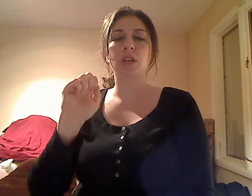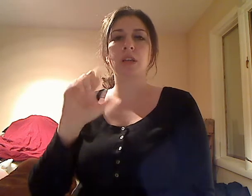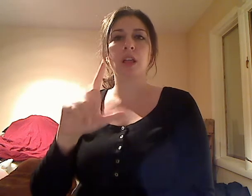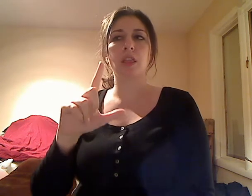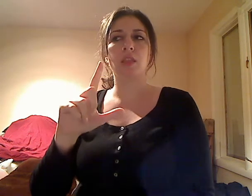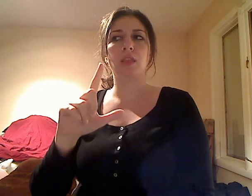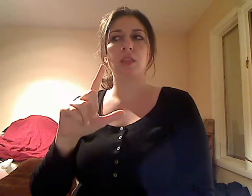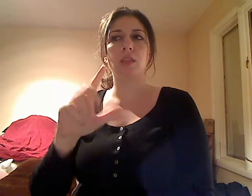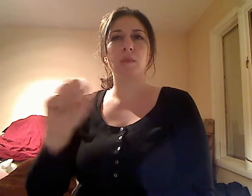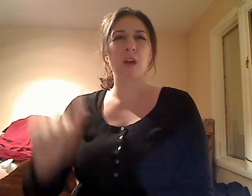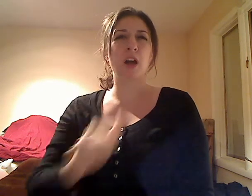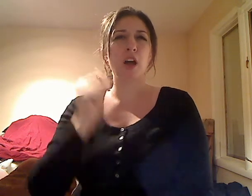Besides the cereal that you eat?